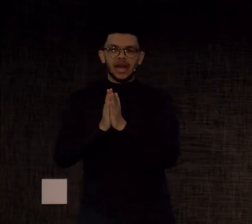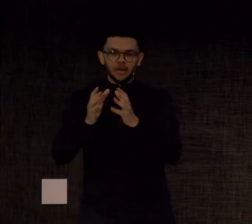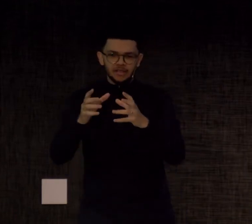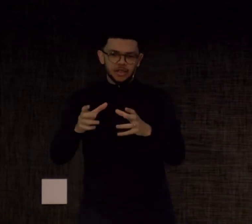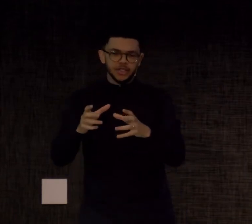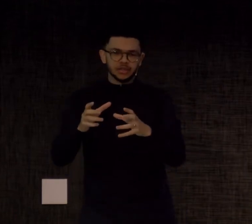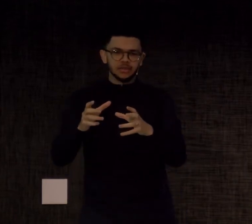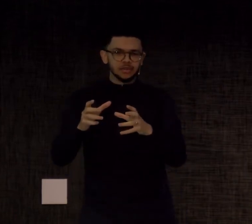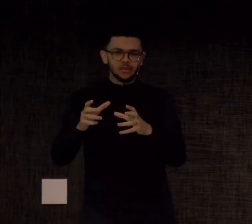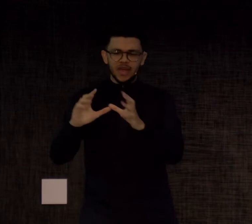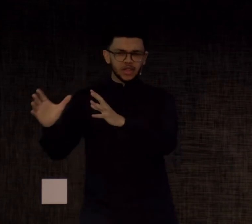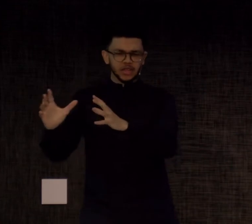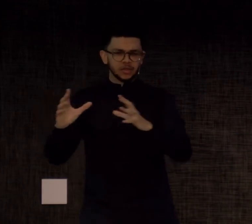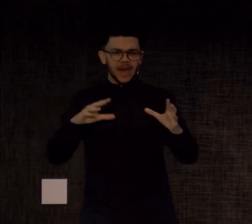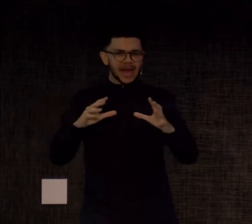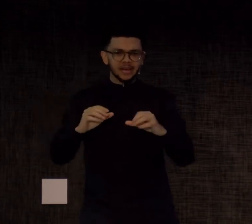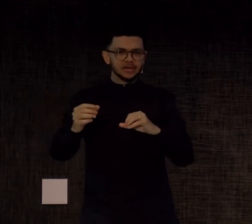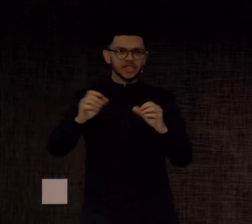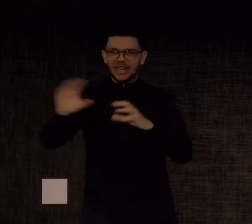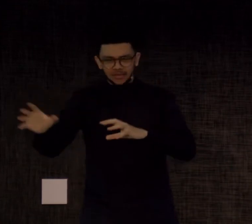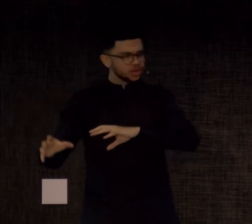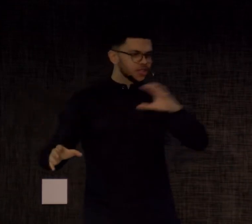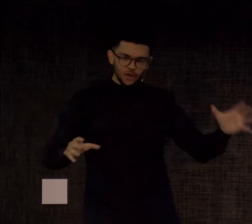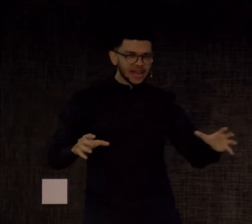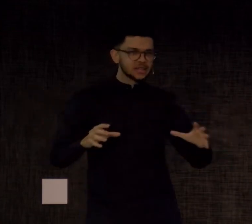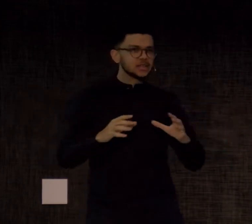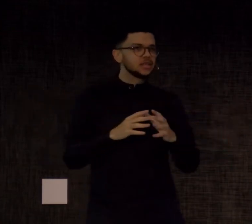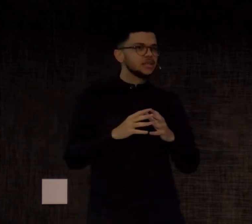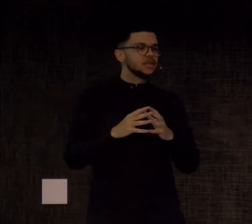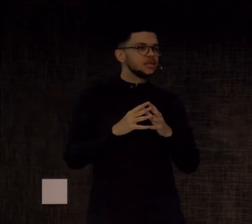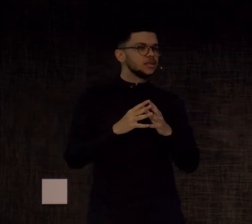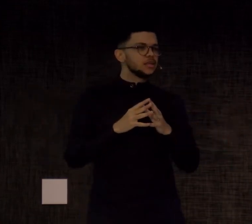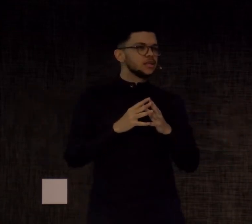And a revolution, whether good, bad, to the left or to the right,